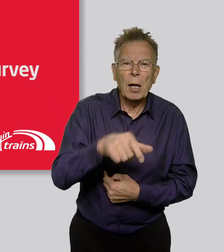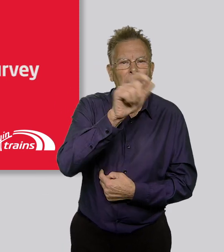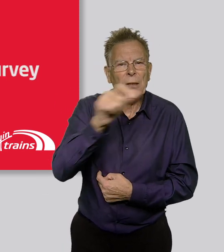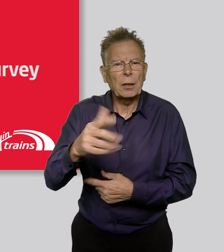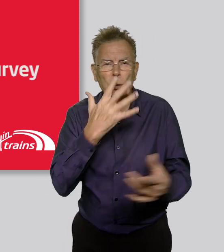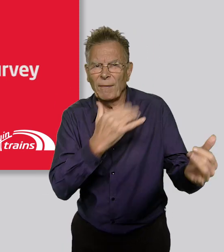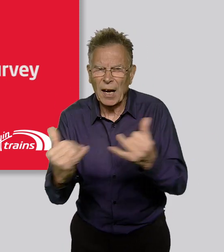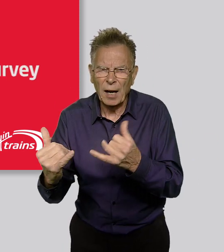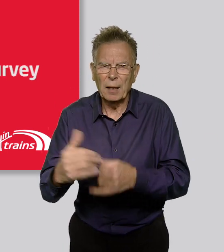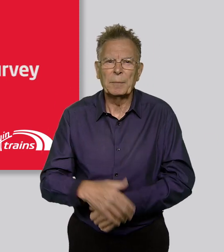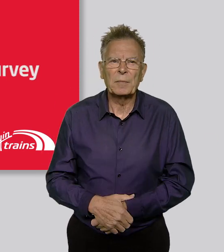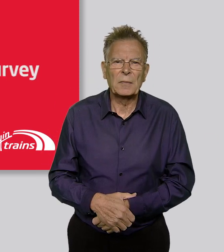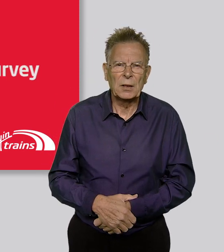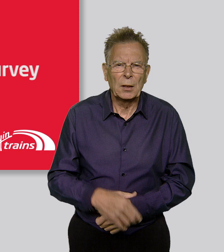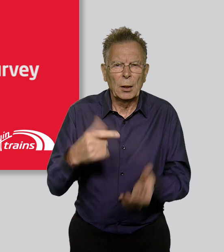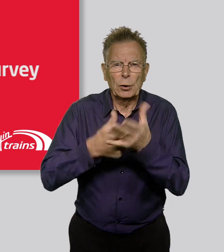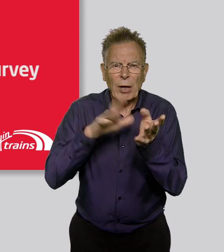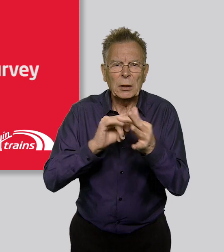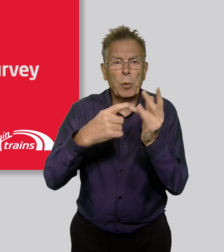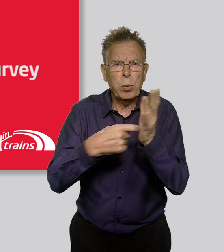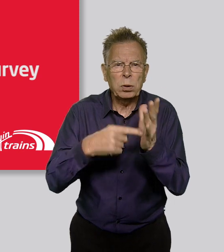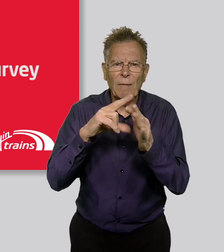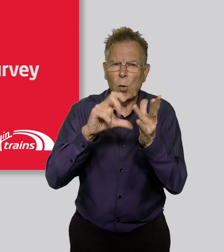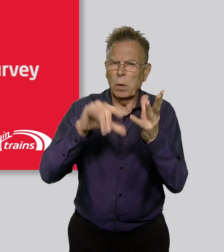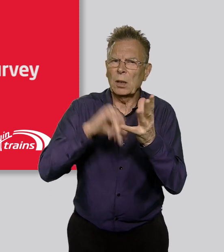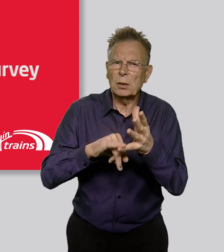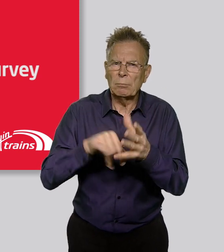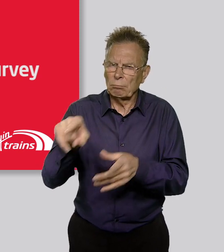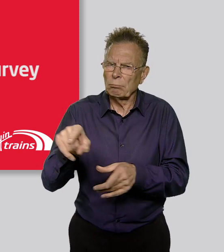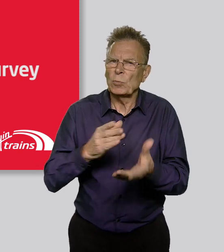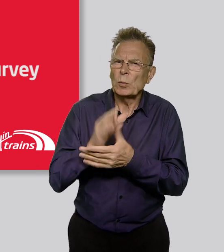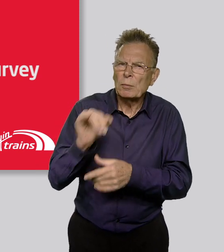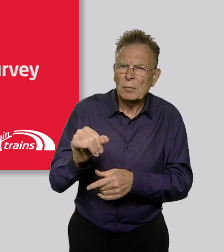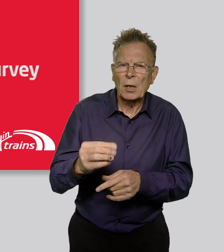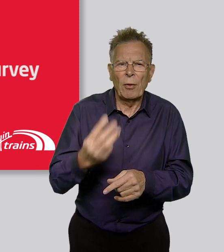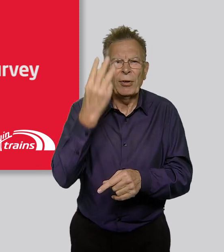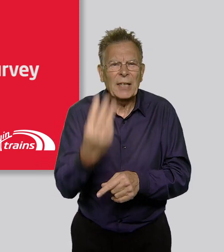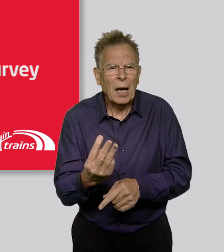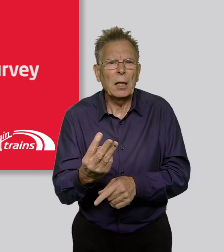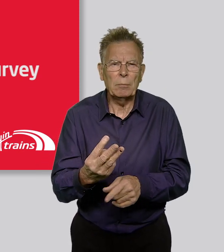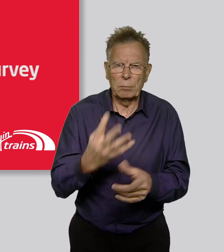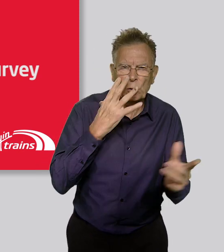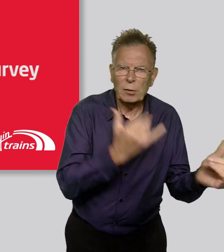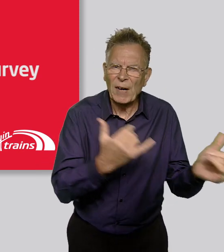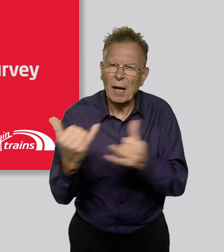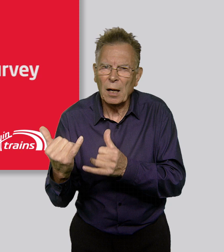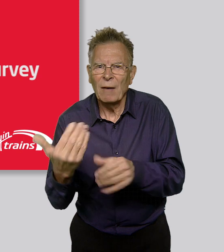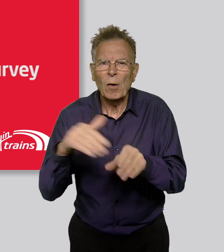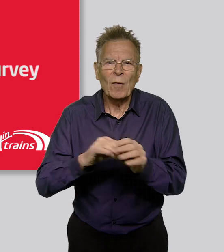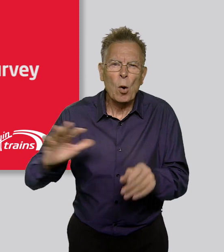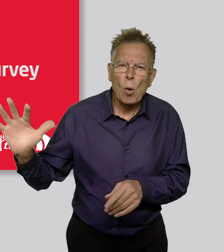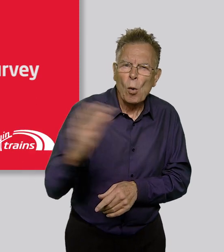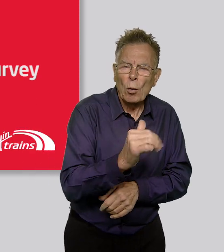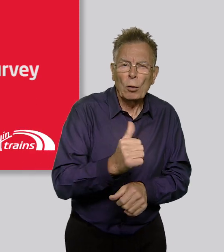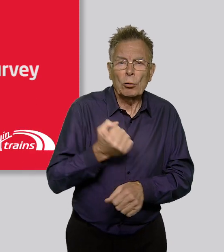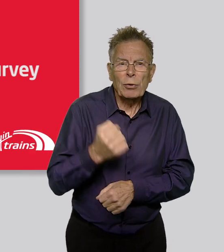National Rail Passenger Survey. Carried out by Transport Focus, this biannual survey involves all